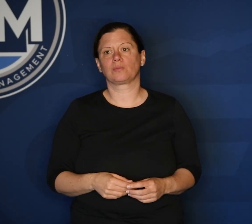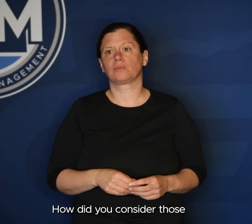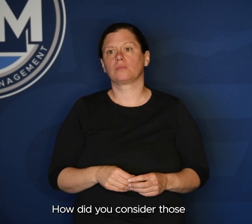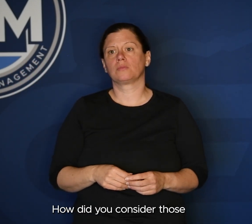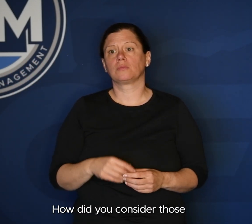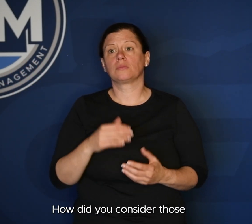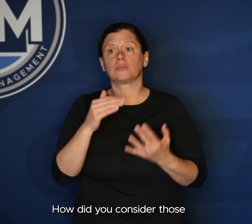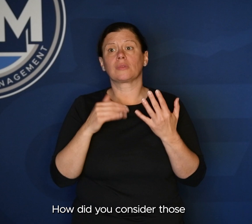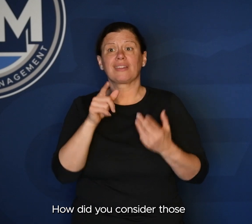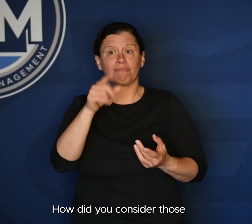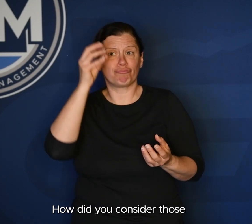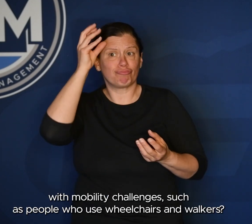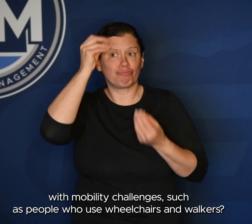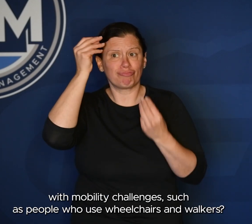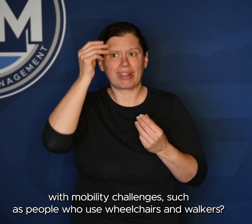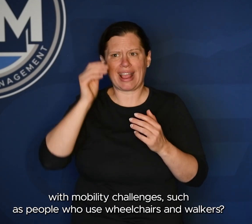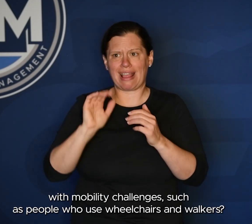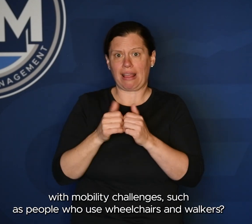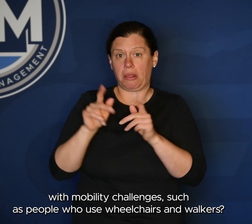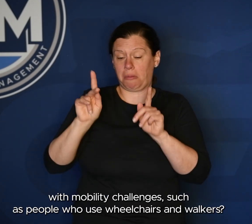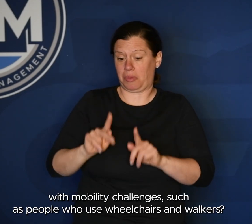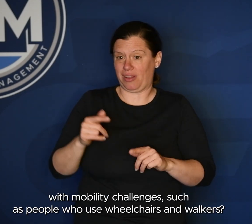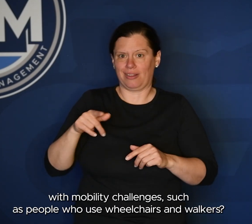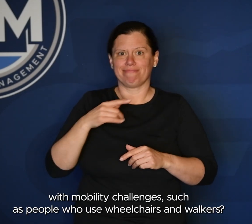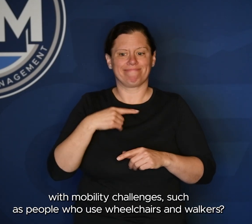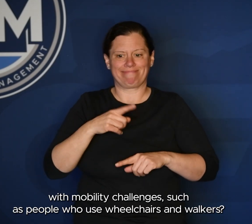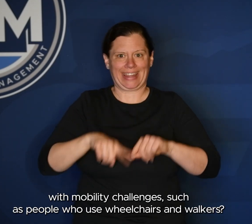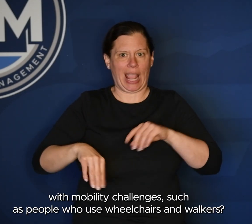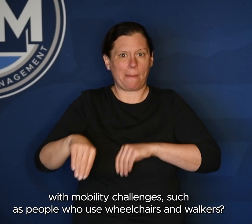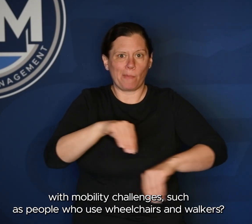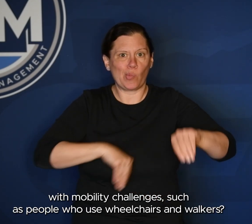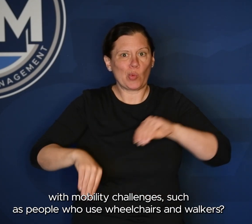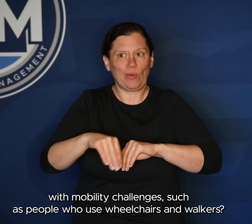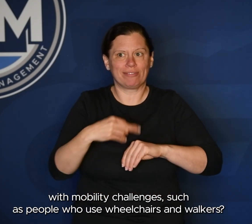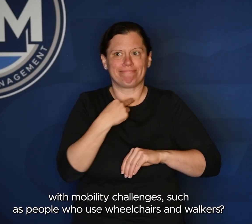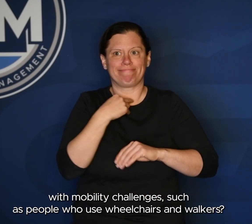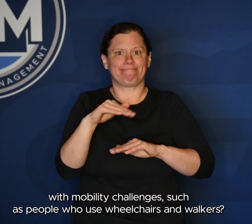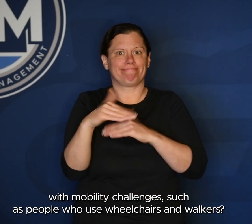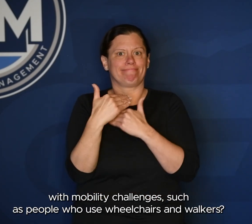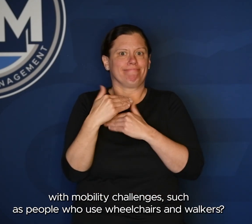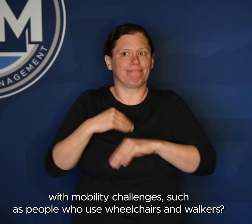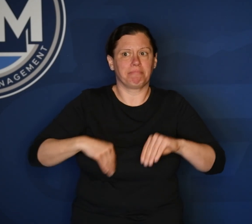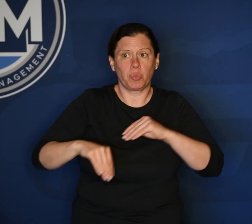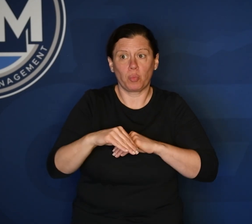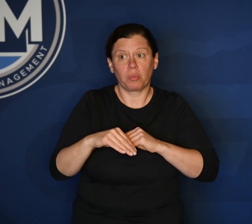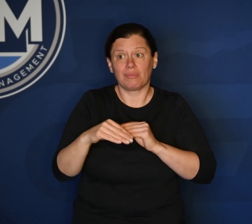How did you consider those with mobility challenges, such as people who use wheelchairs and walkers?